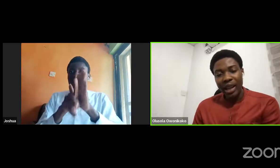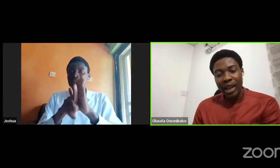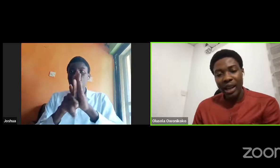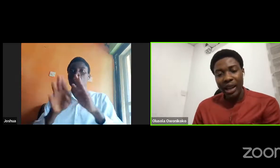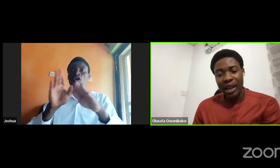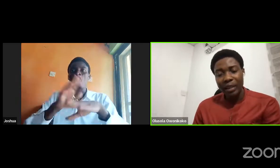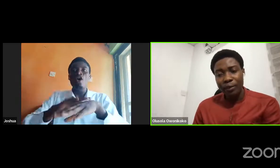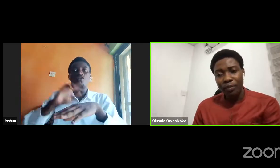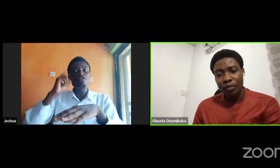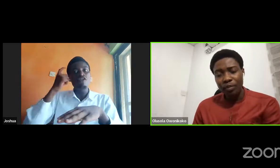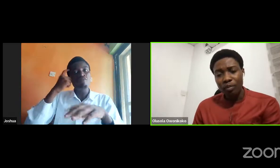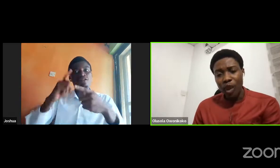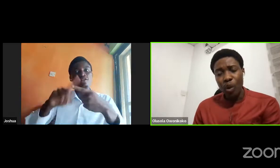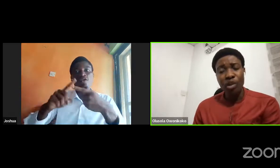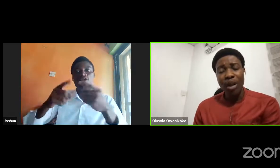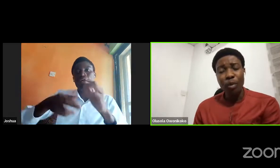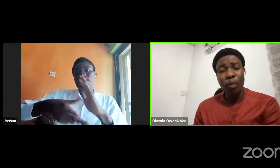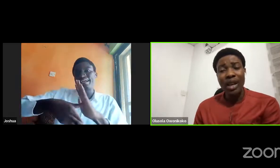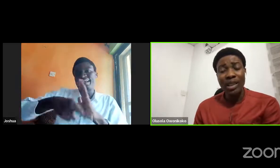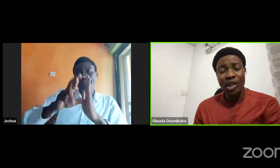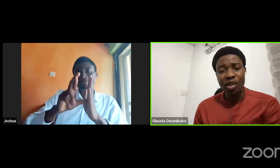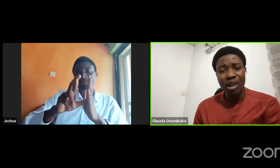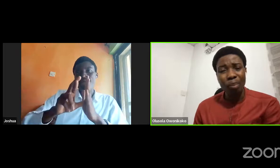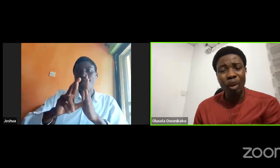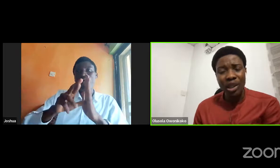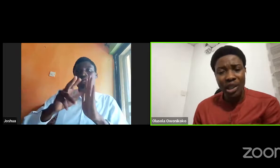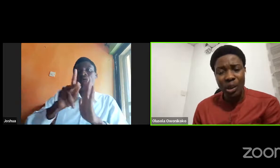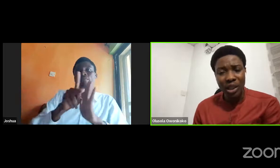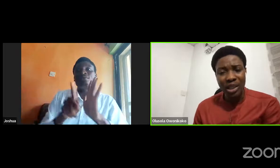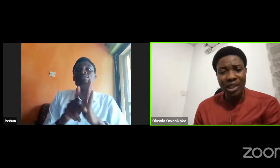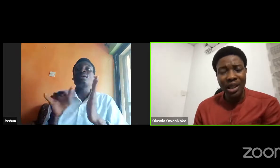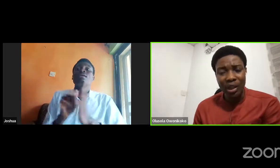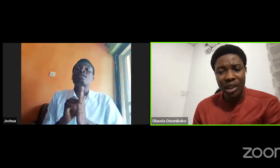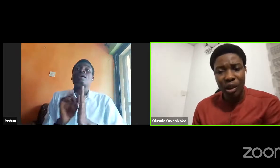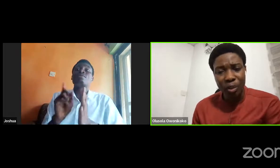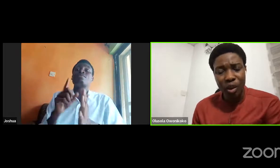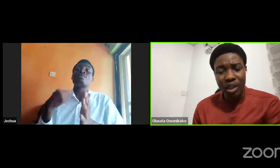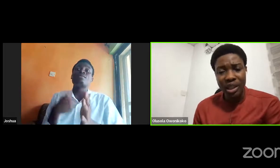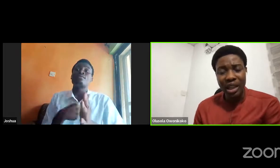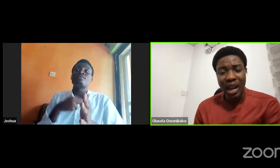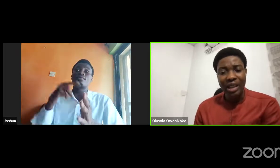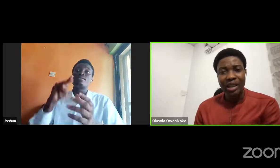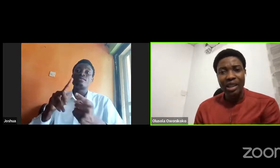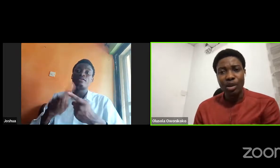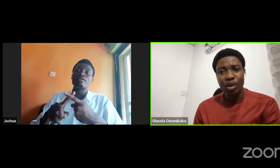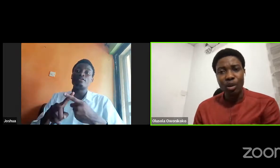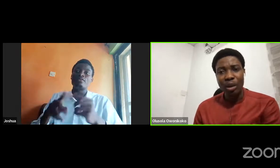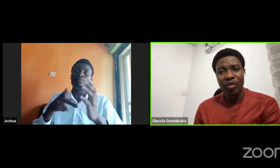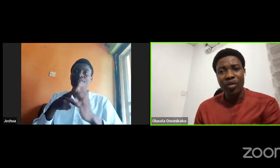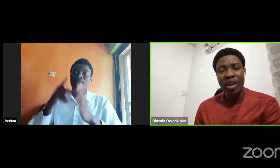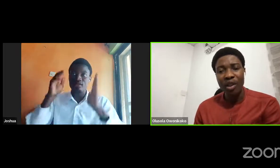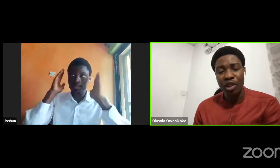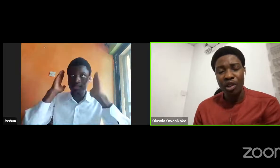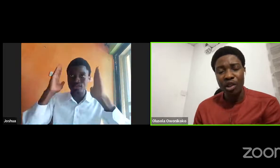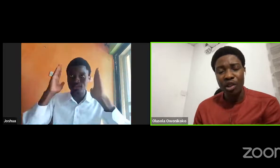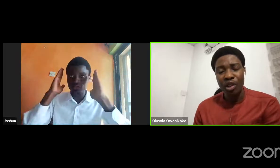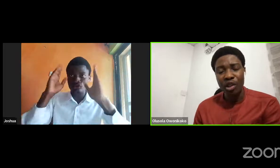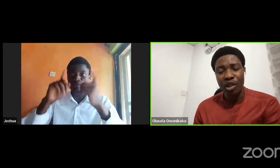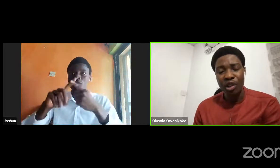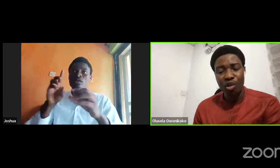where we also have to pay attention to the politics within the disability community and the